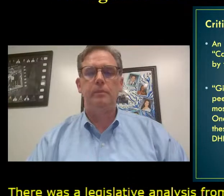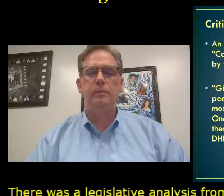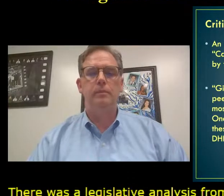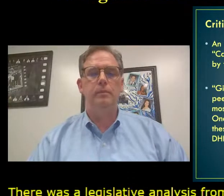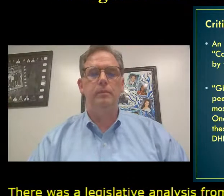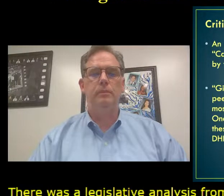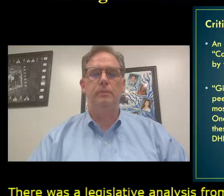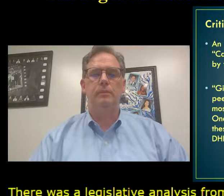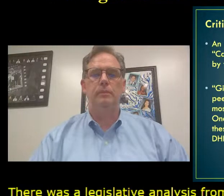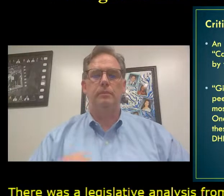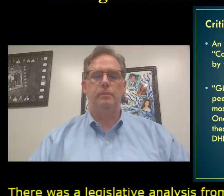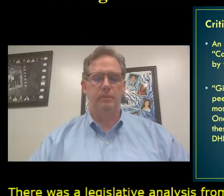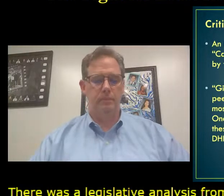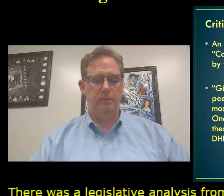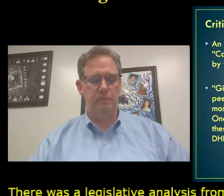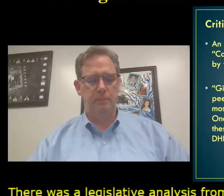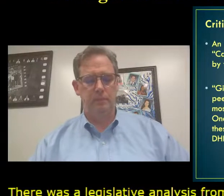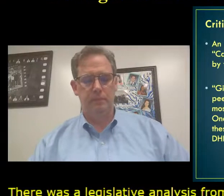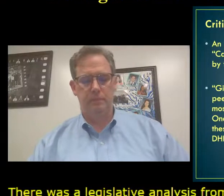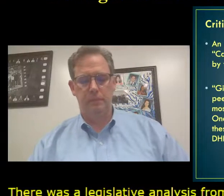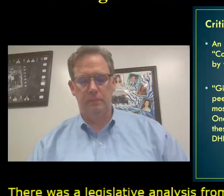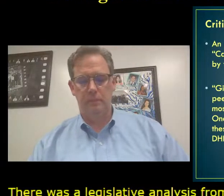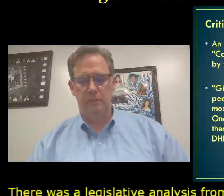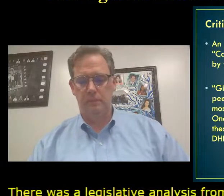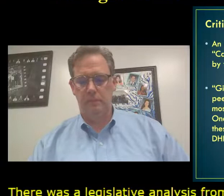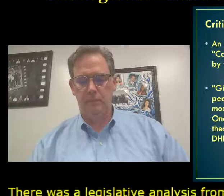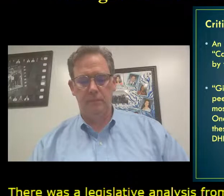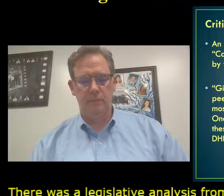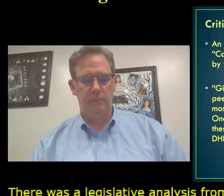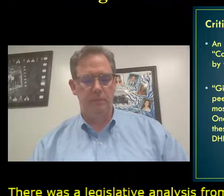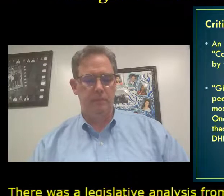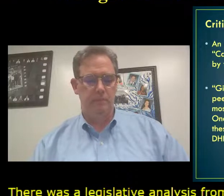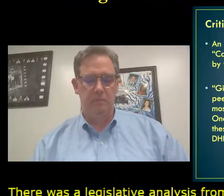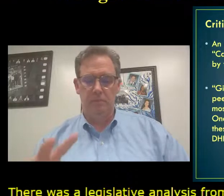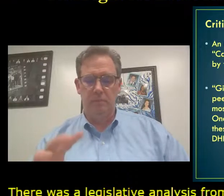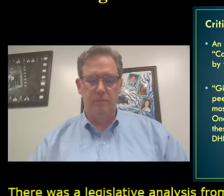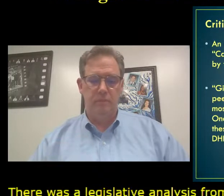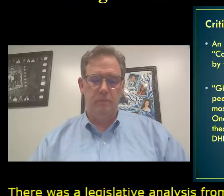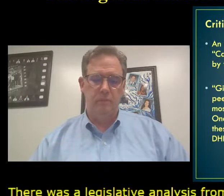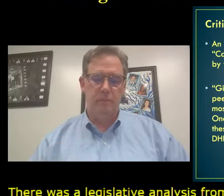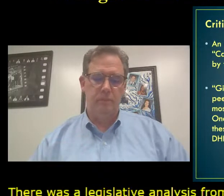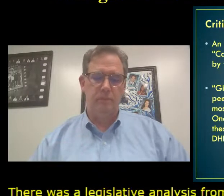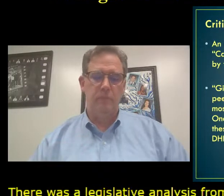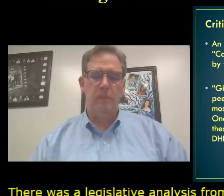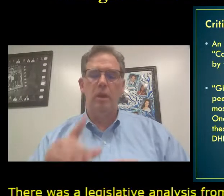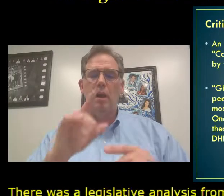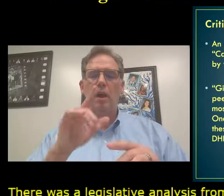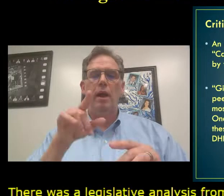Now, this is some information on this slide has some information that was gleaned from that report.